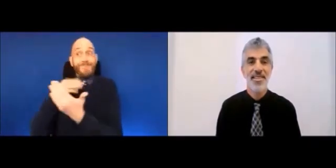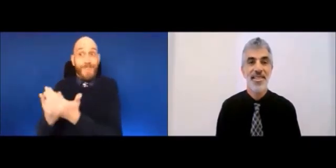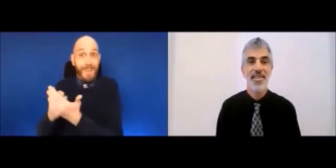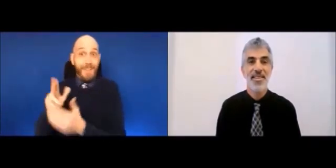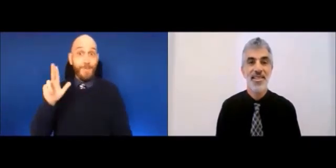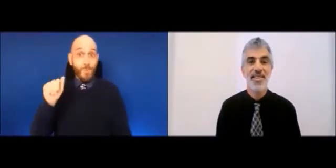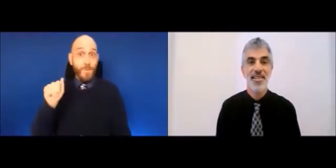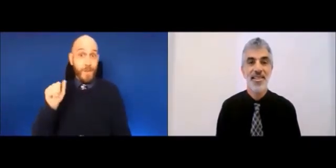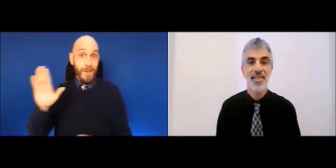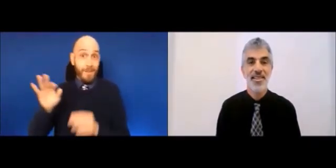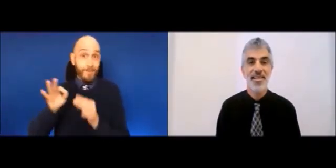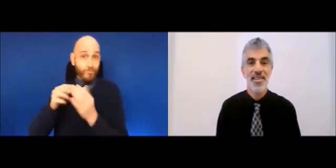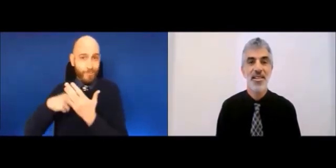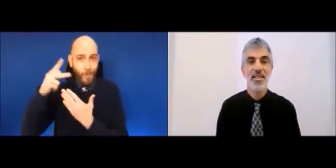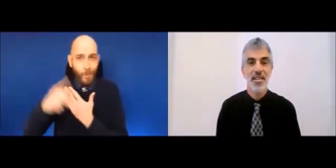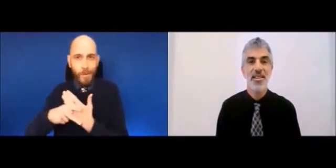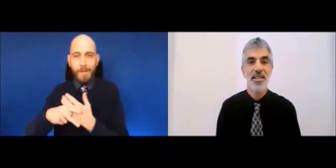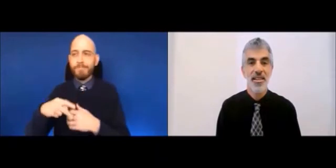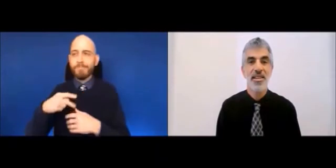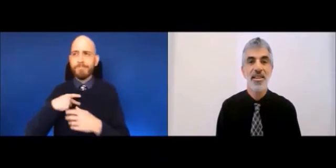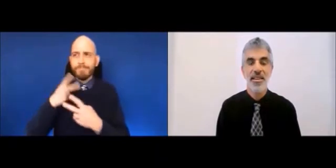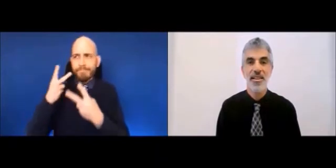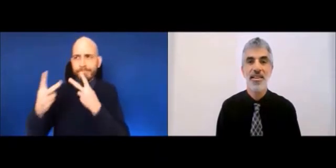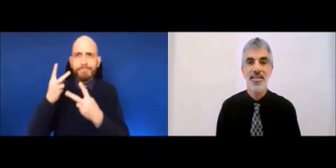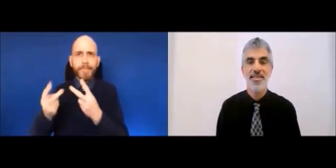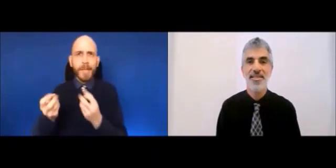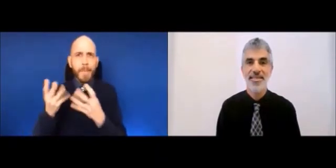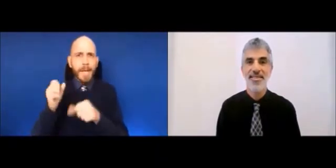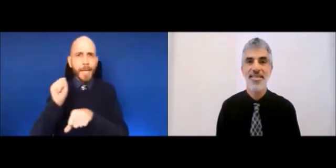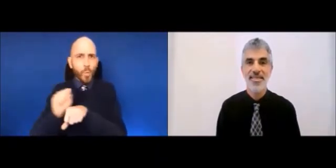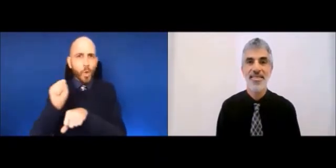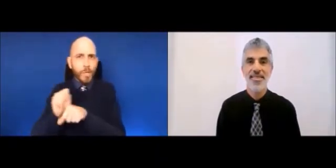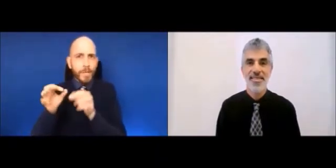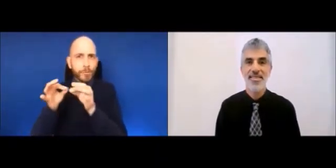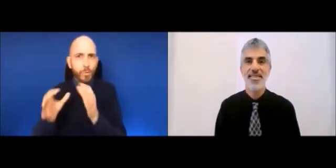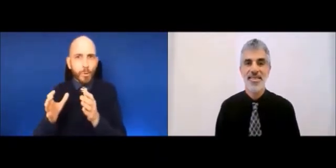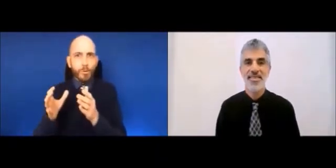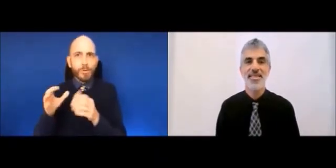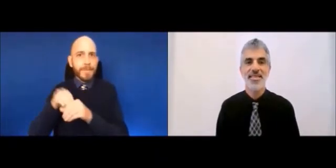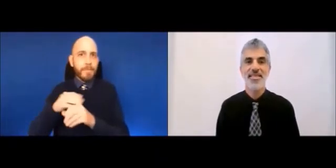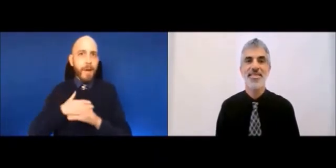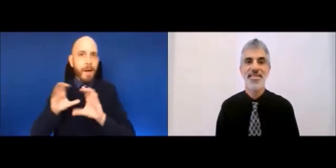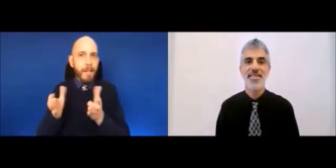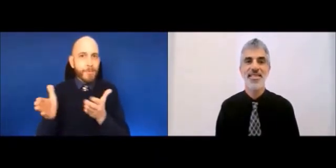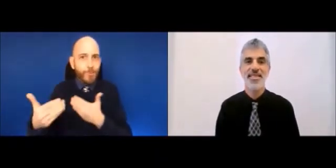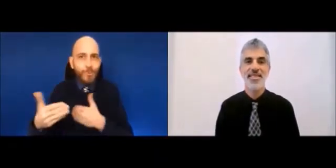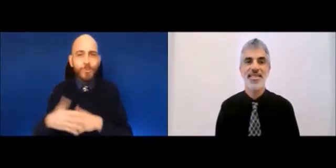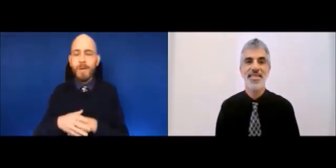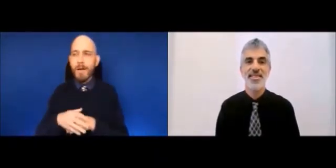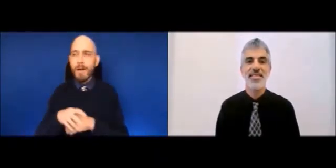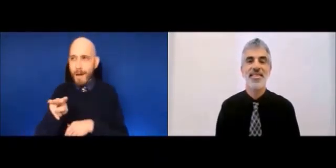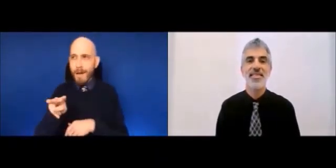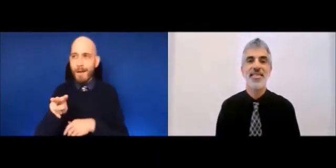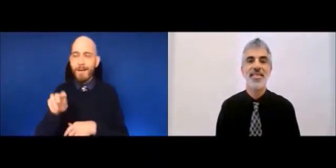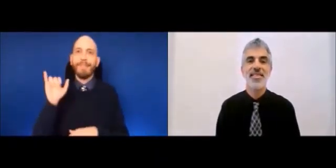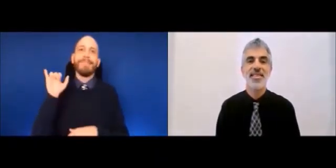it. It wasn't until I was a student at the U of A when I finally saw working interpreters